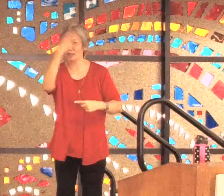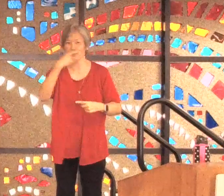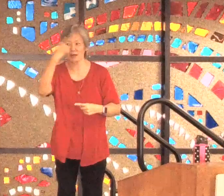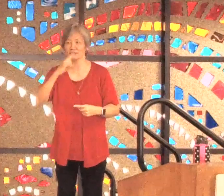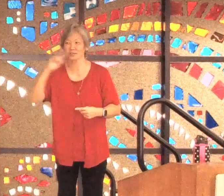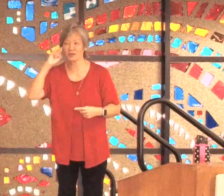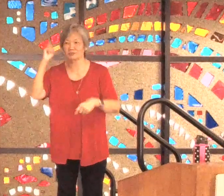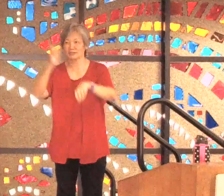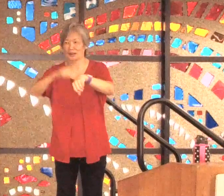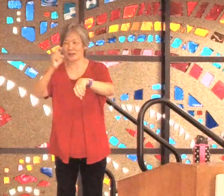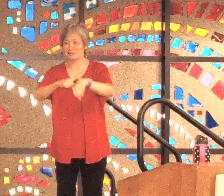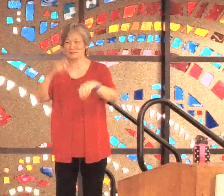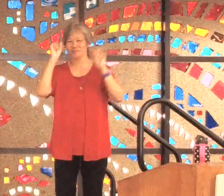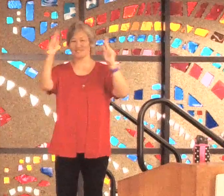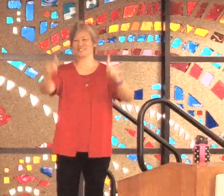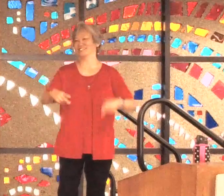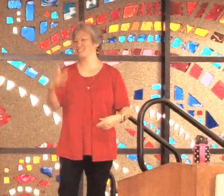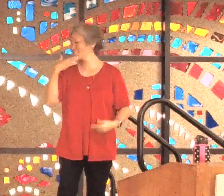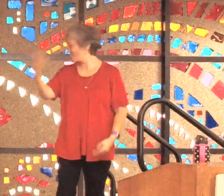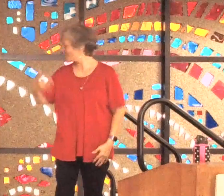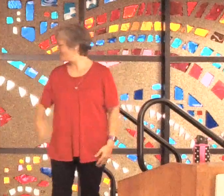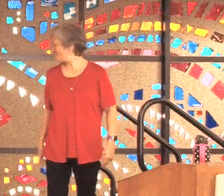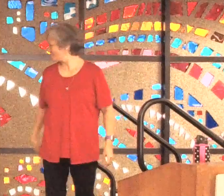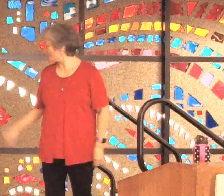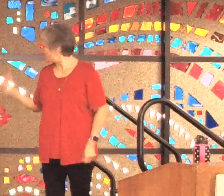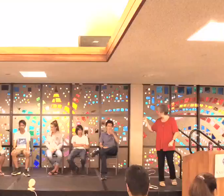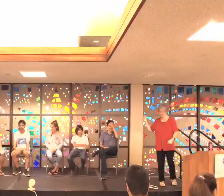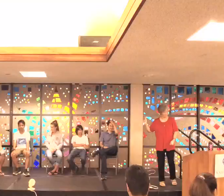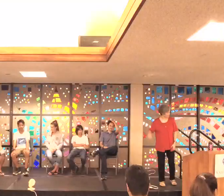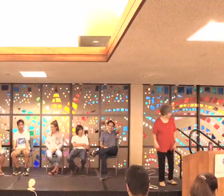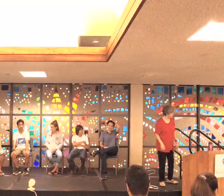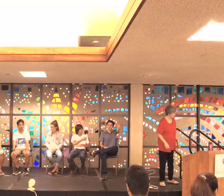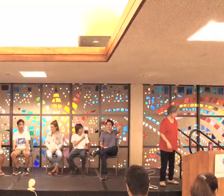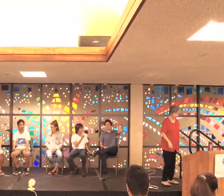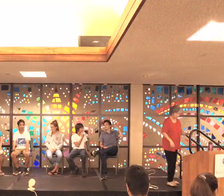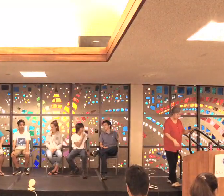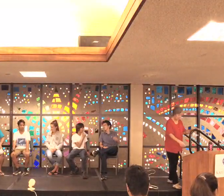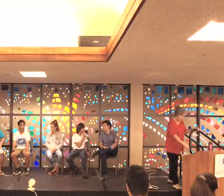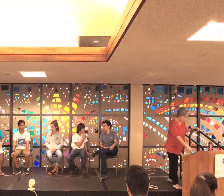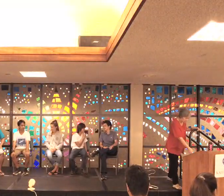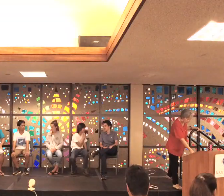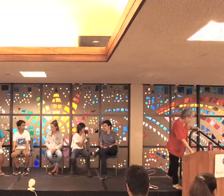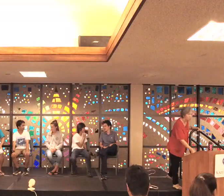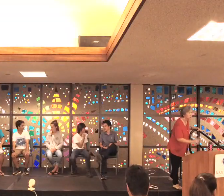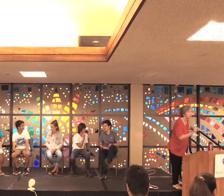15, not 10. We're not doing dev time today, so 5 minutes.